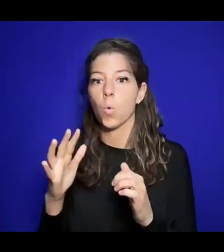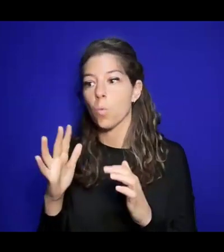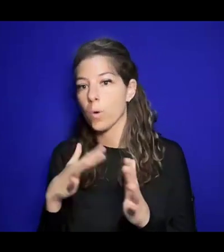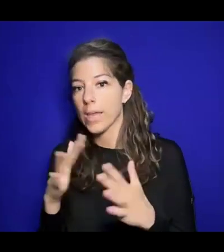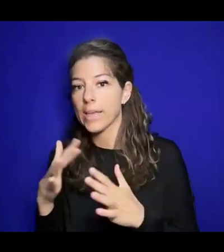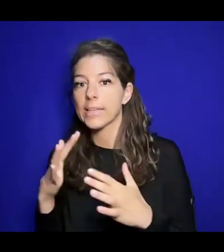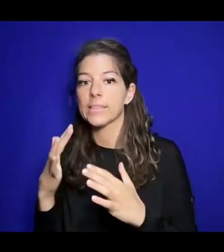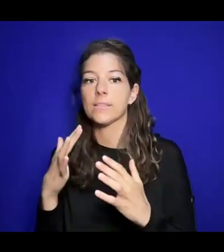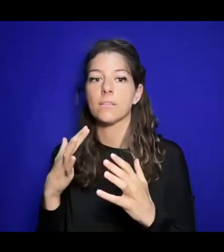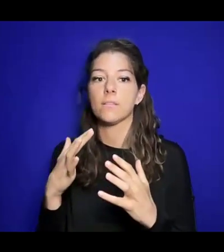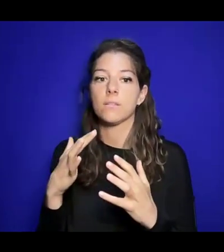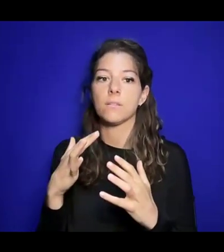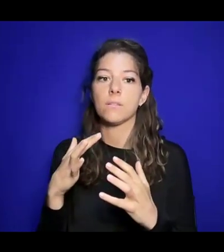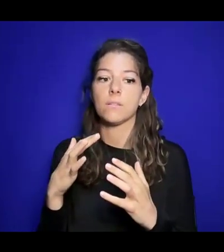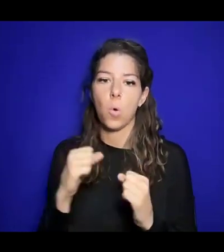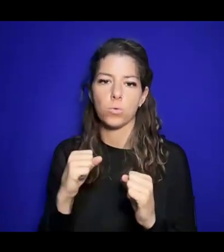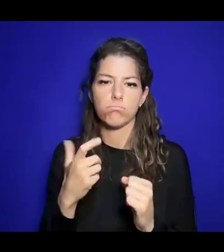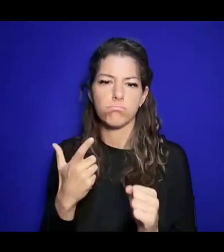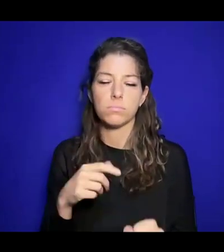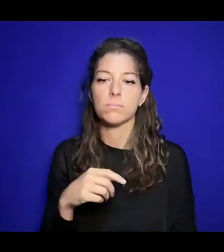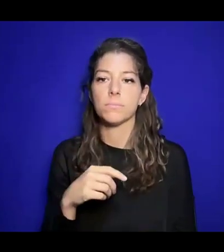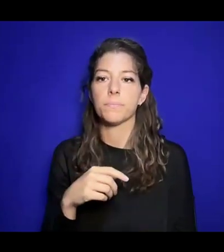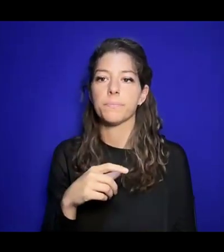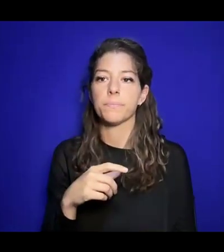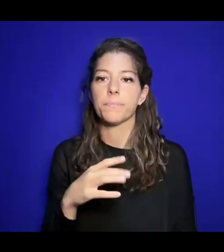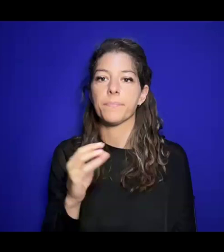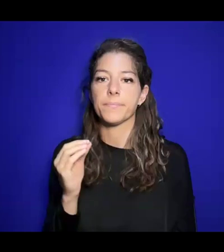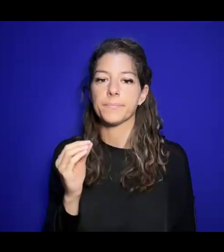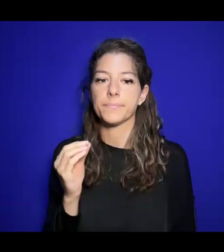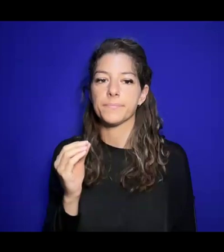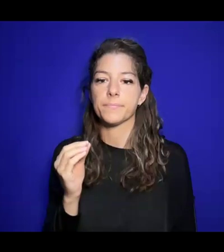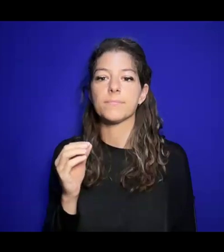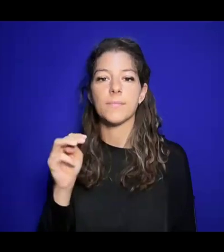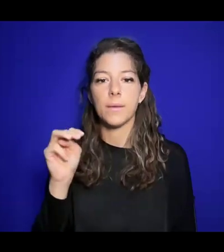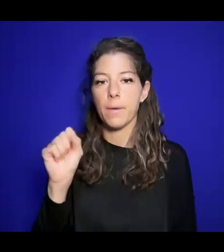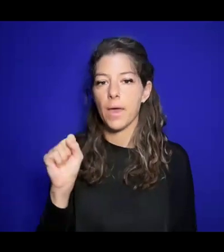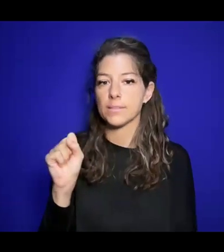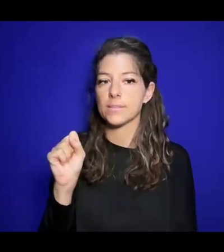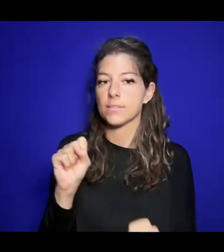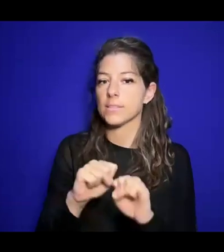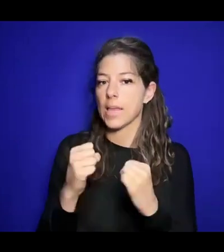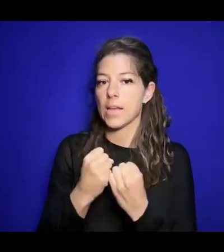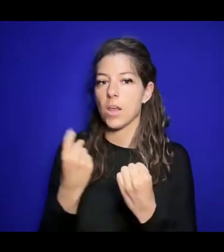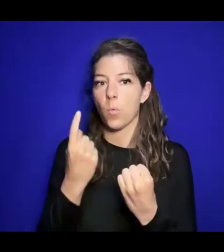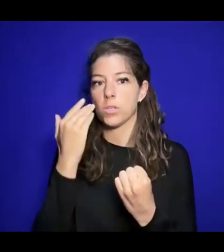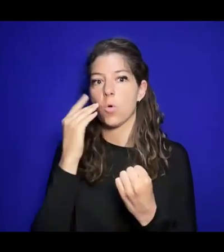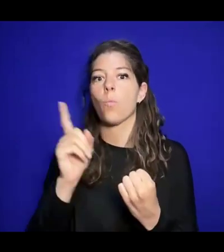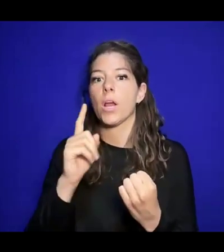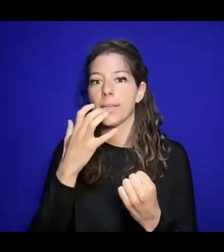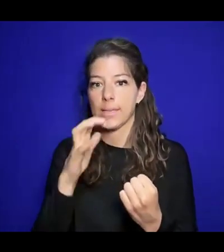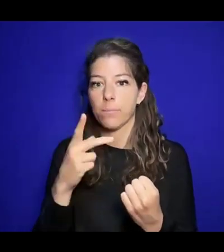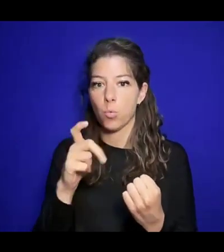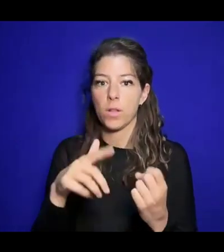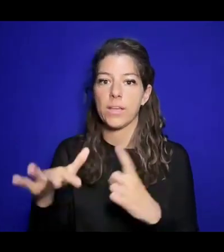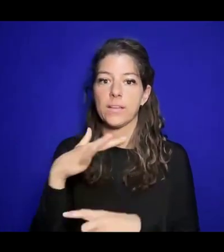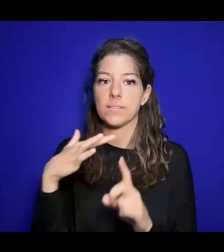They probably have problems with the cold. And so the MS Society always knows where a heated pool is. If you